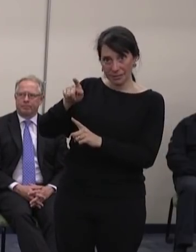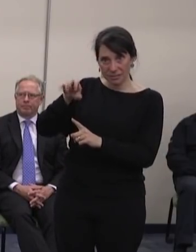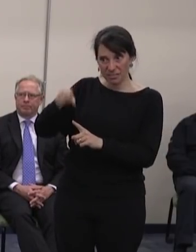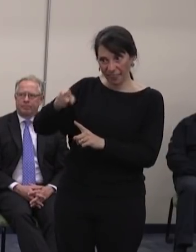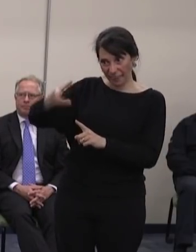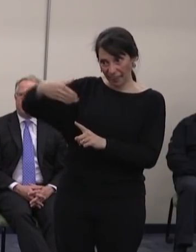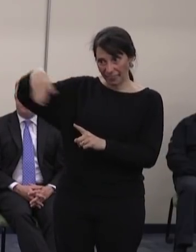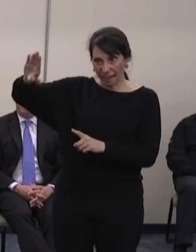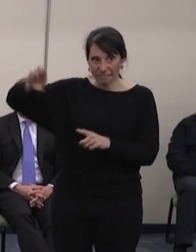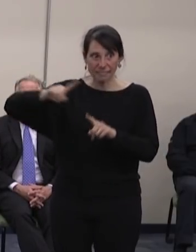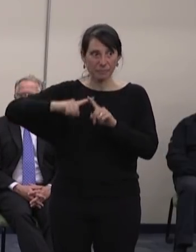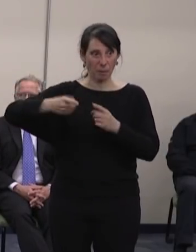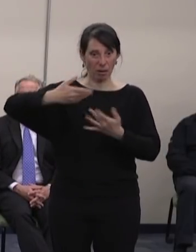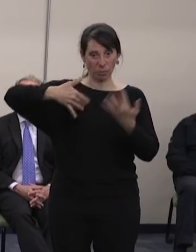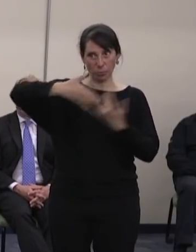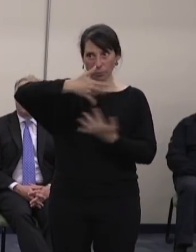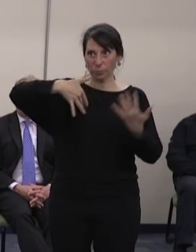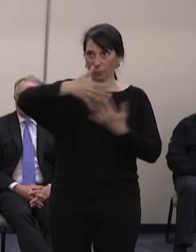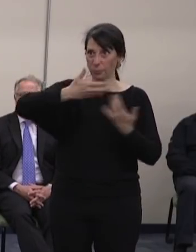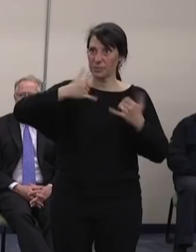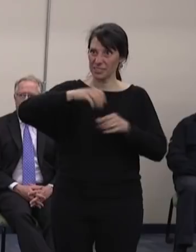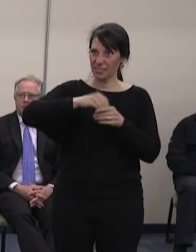beneficial.